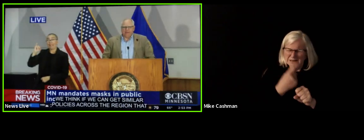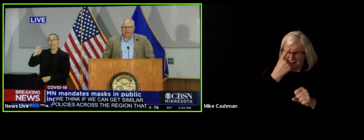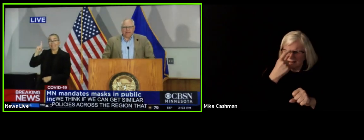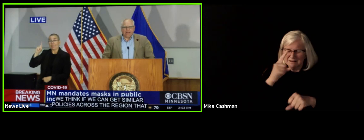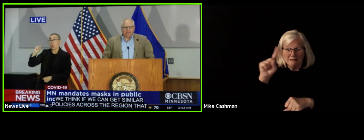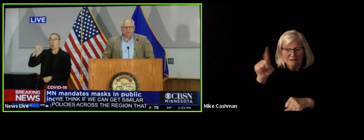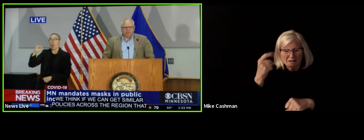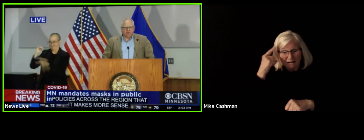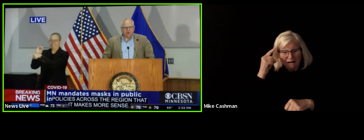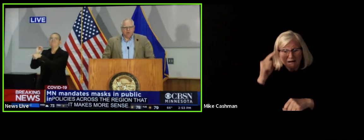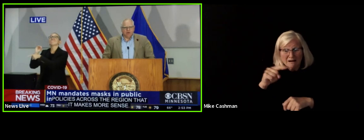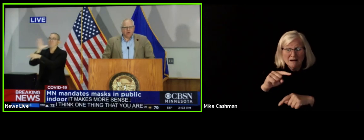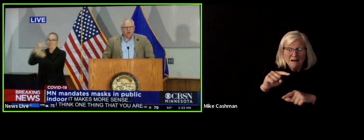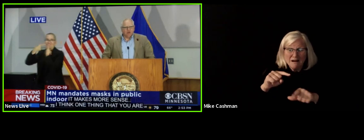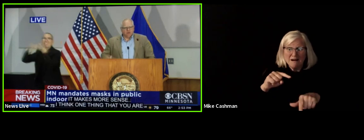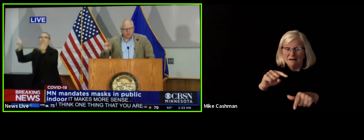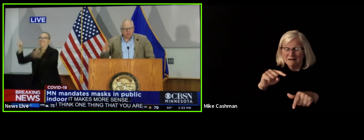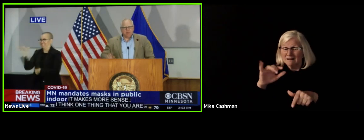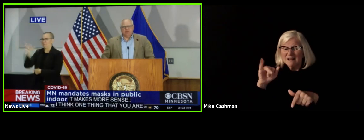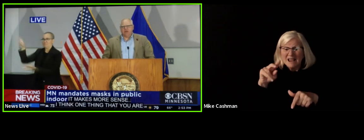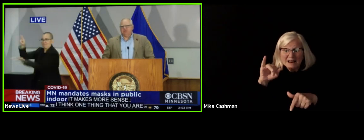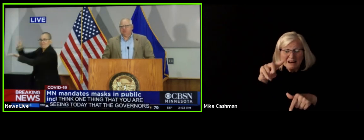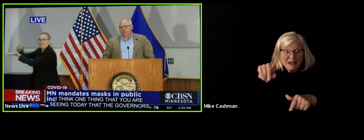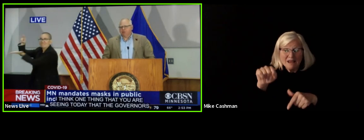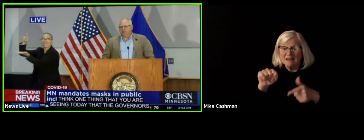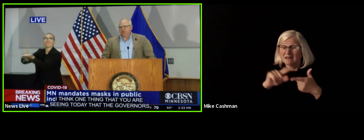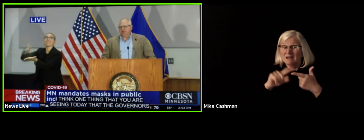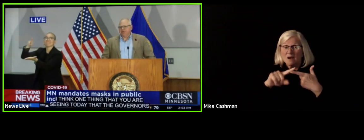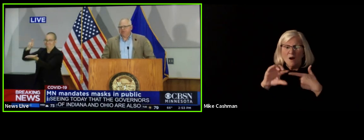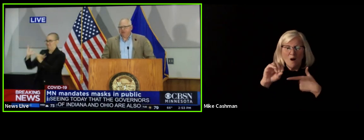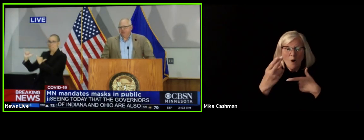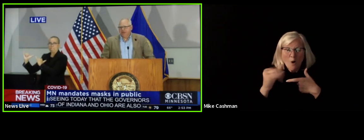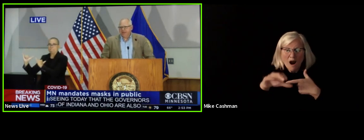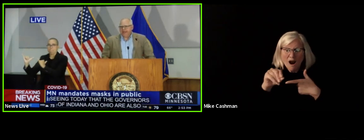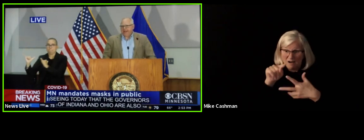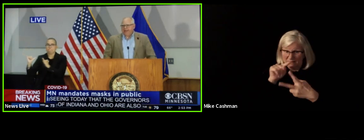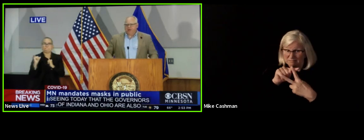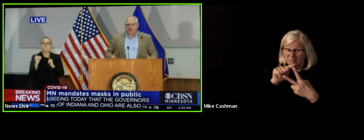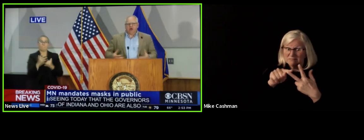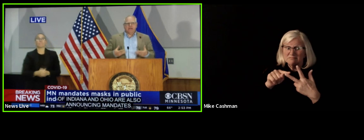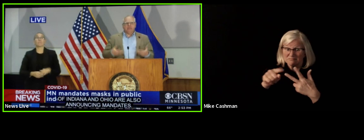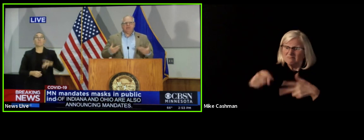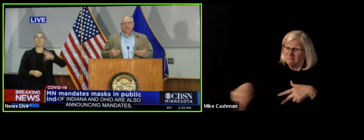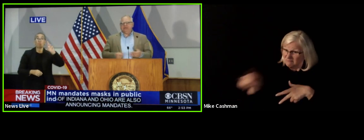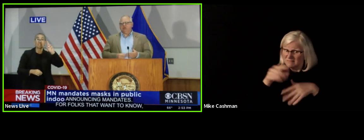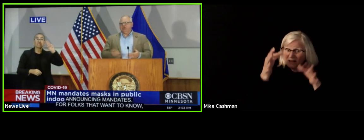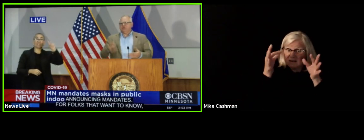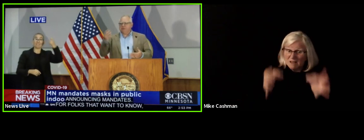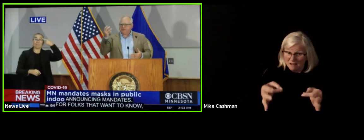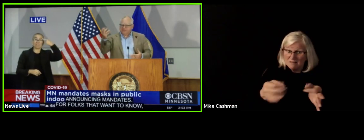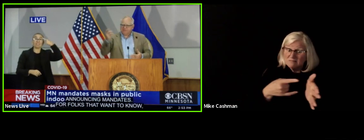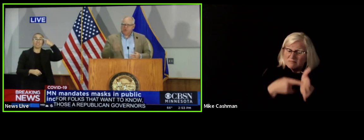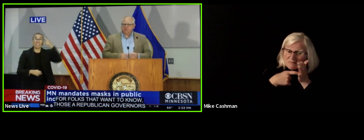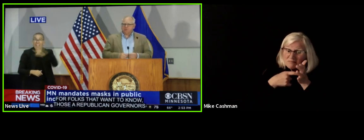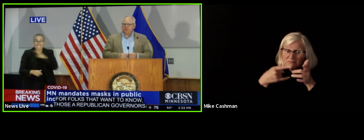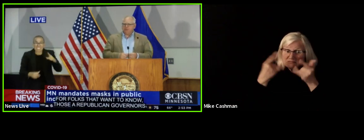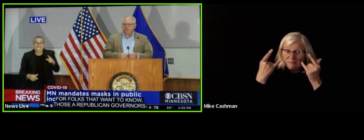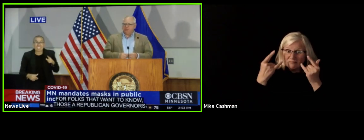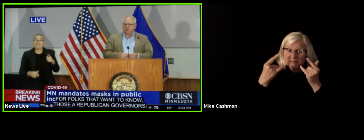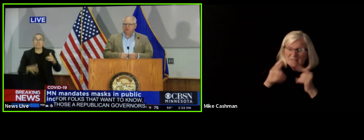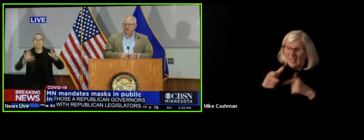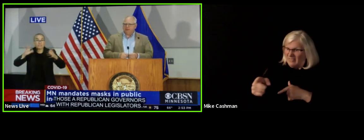mandate. And for folks who want to know, those are Republican governors with Republican legislators. And they're talking about the need to do this, but this enforcement